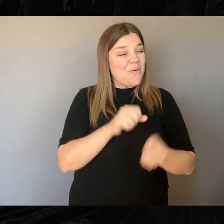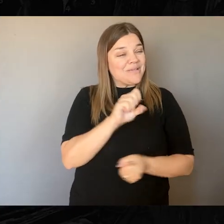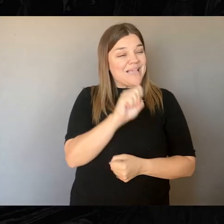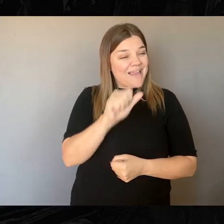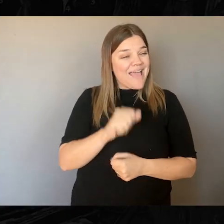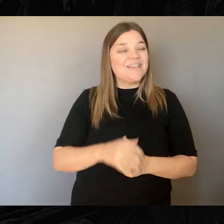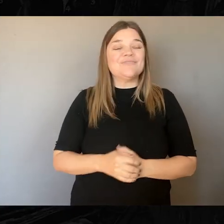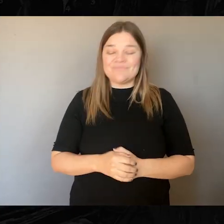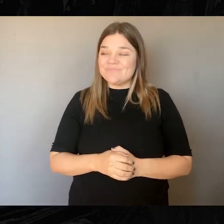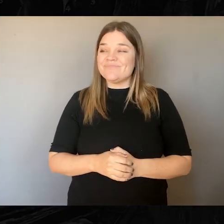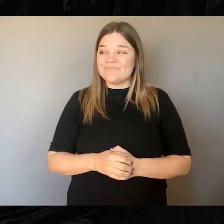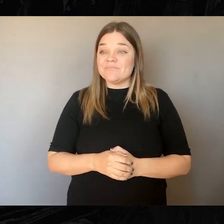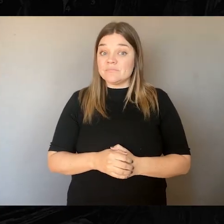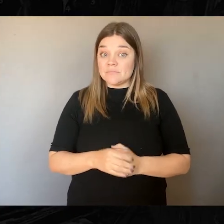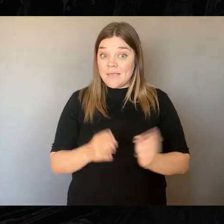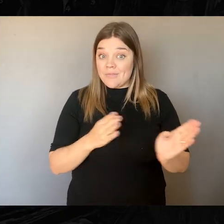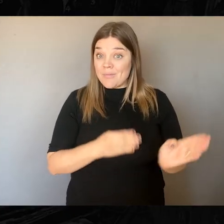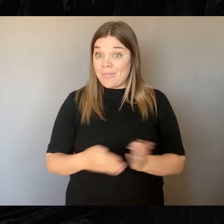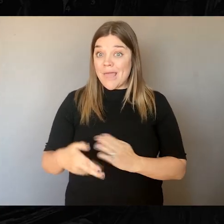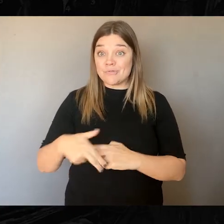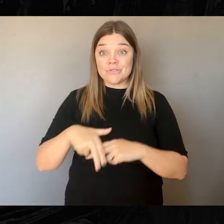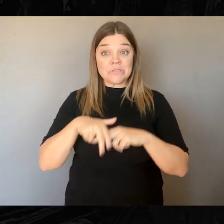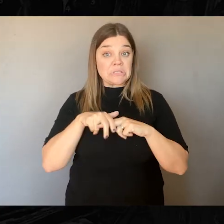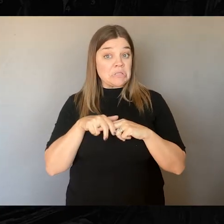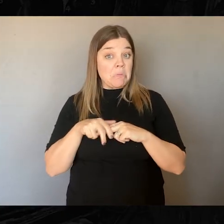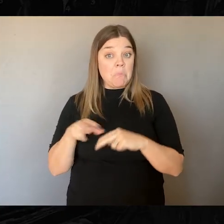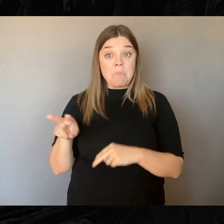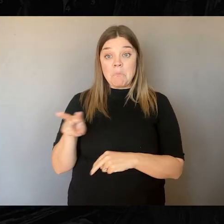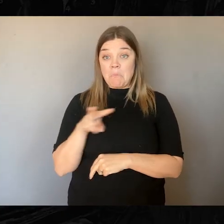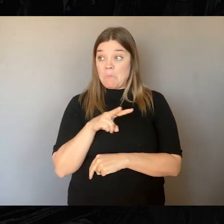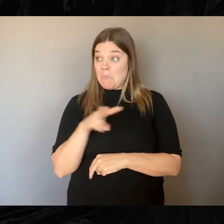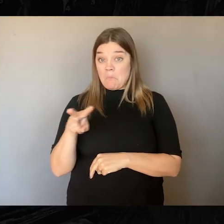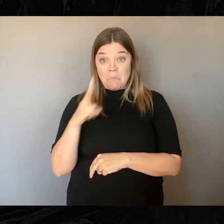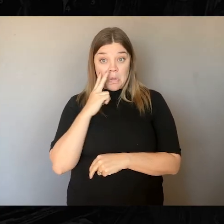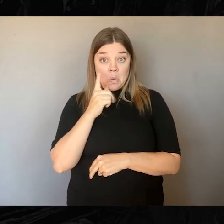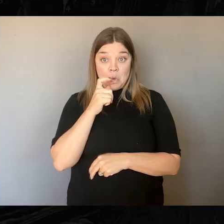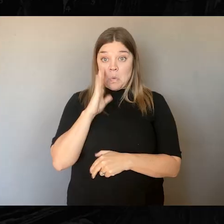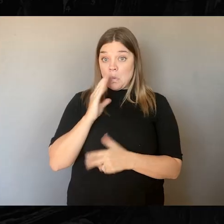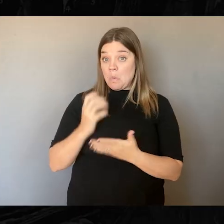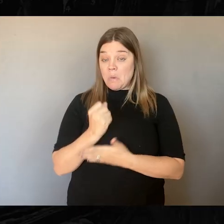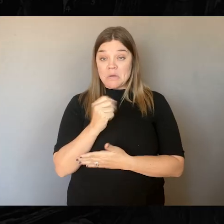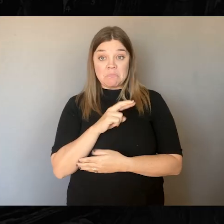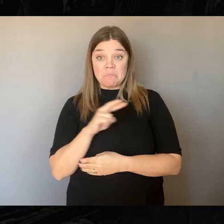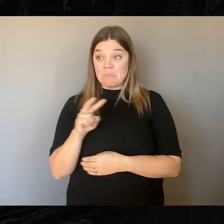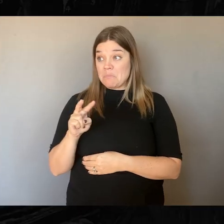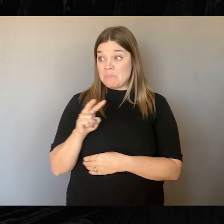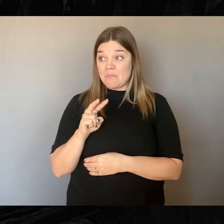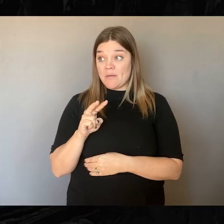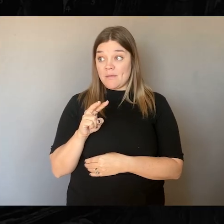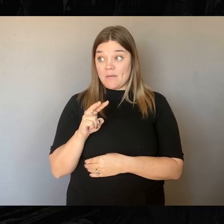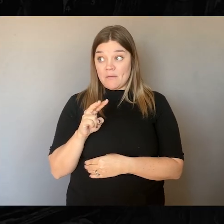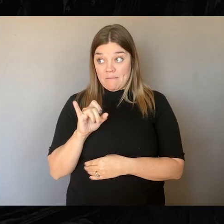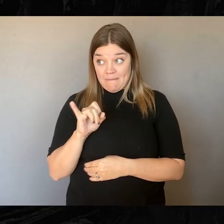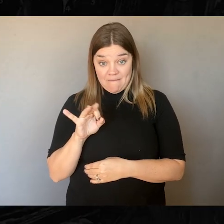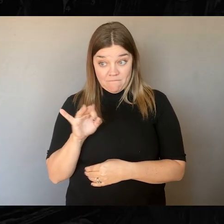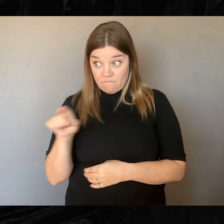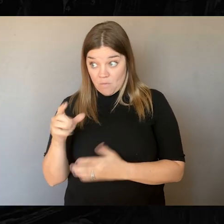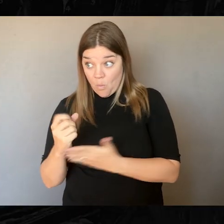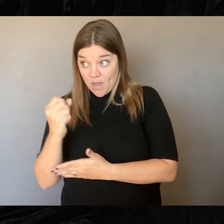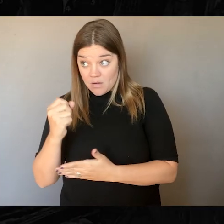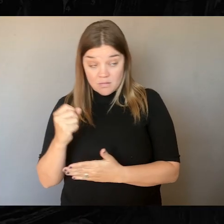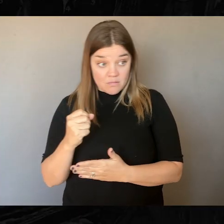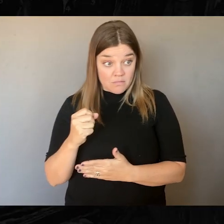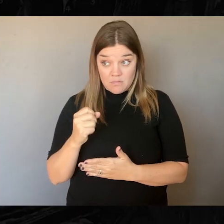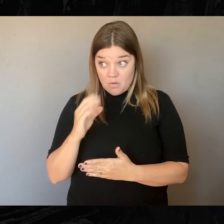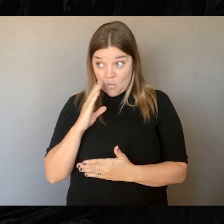war, and the plan was just to sit back and wait to see who won. Hopefully, whoever did would live up to their promises and ensure that the